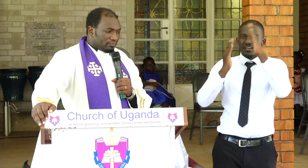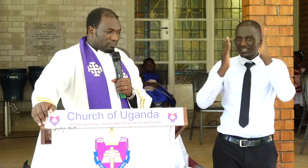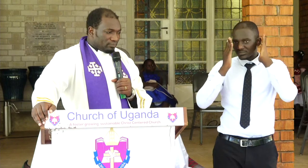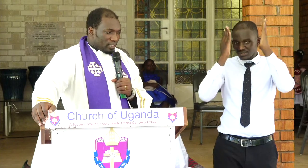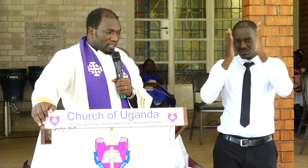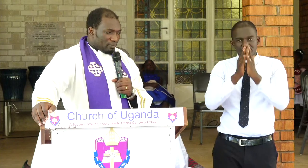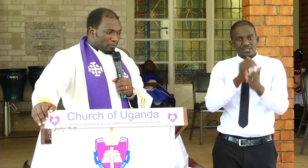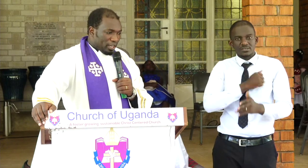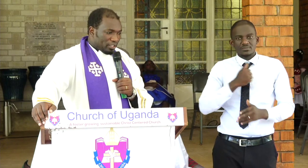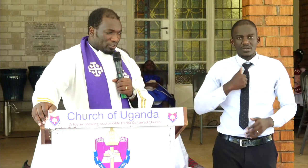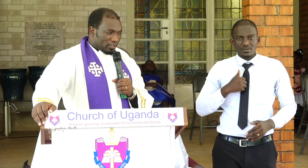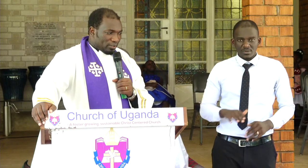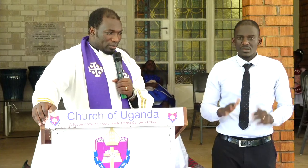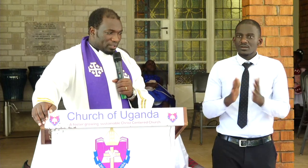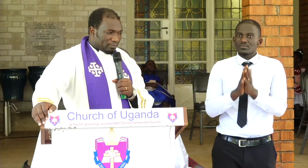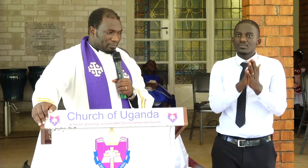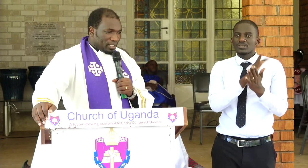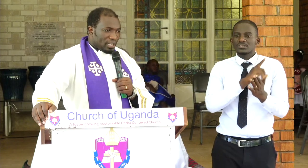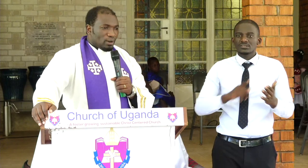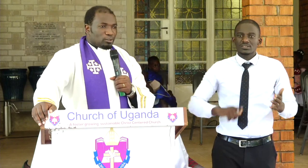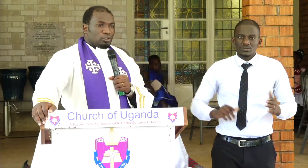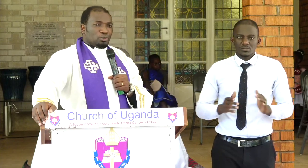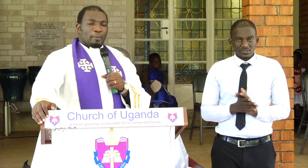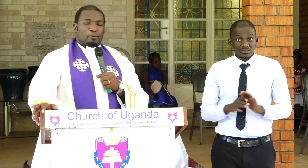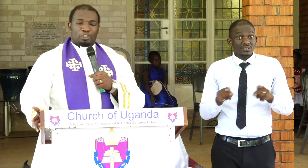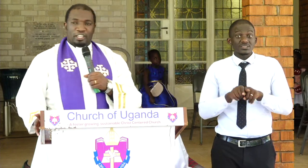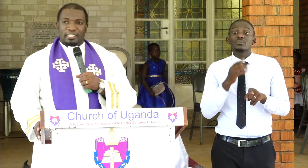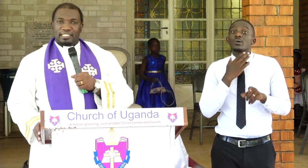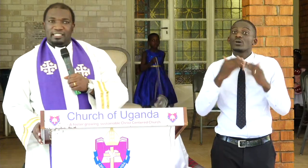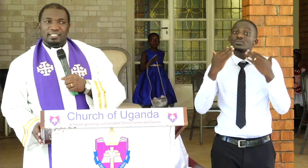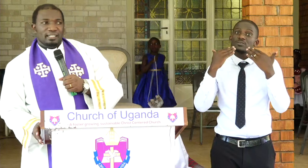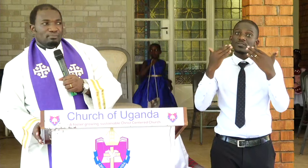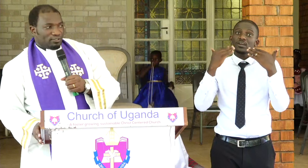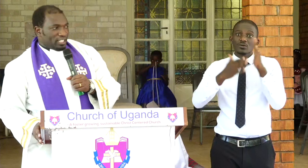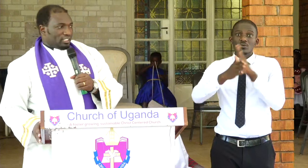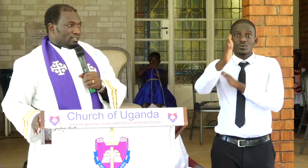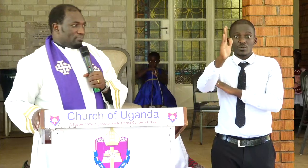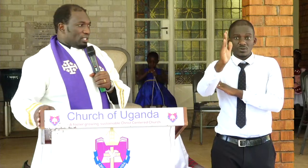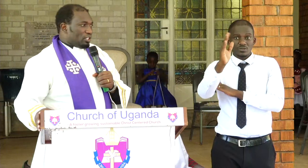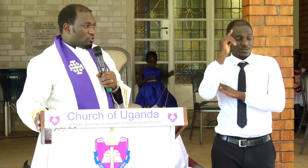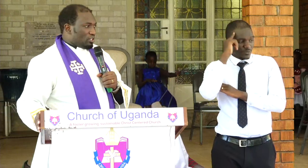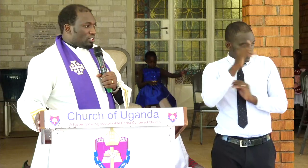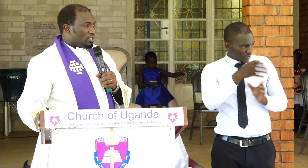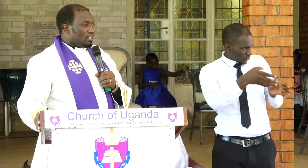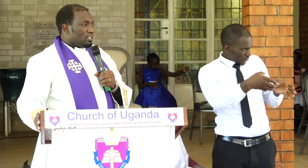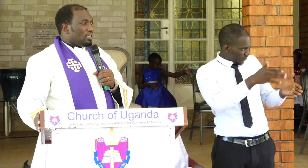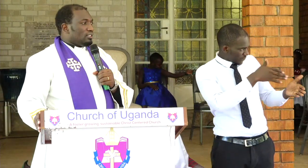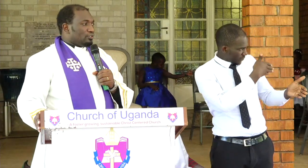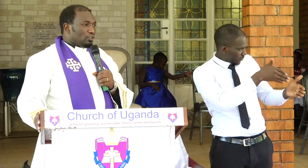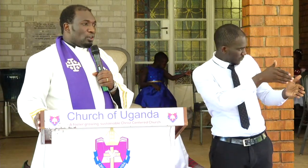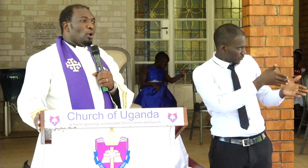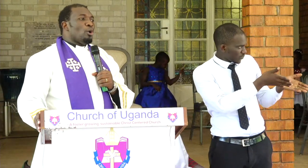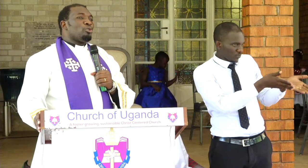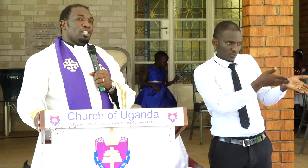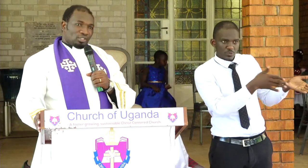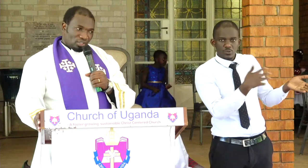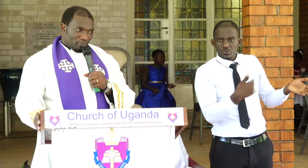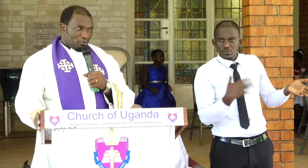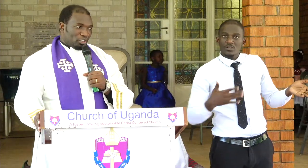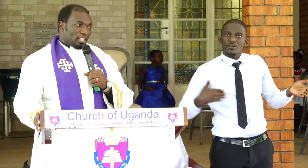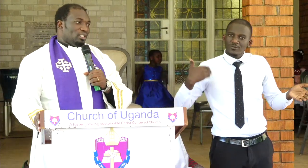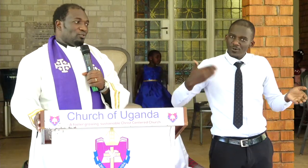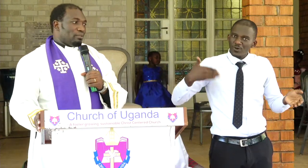Mama. Praise the Lord. I want to also appreciate Bethesda Ministries for